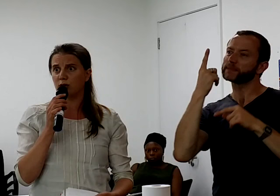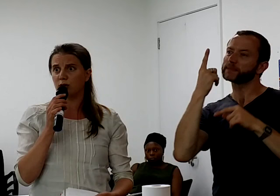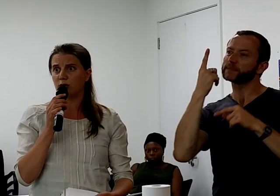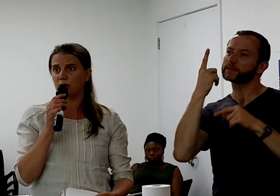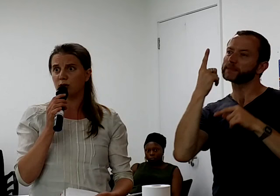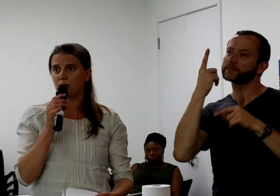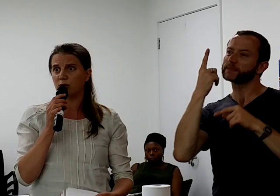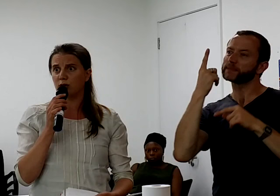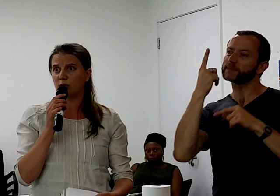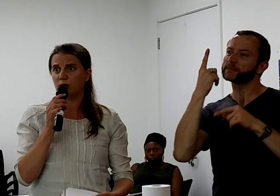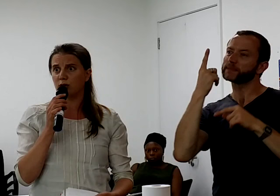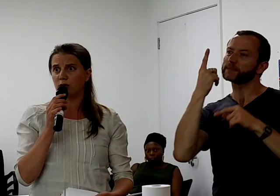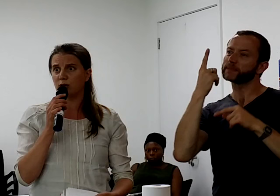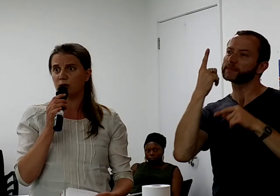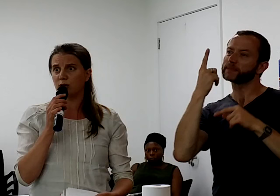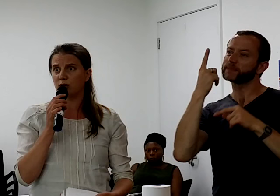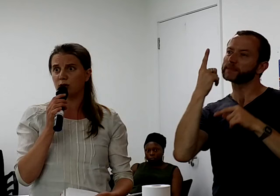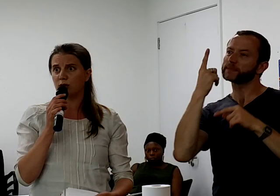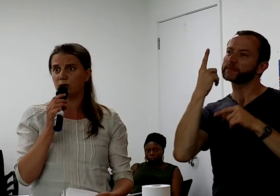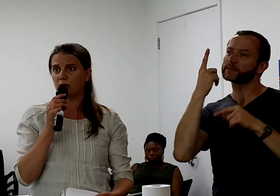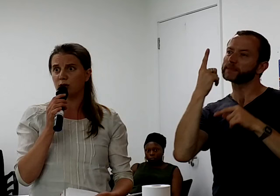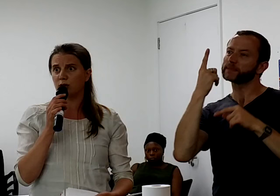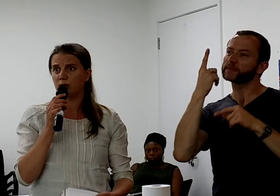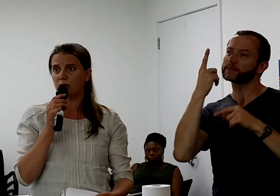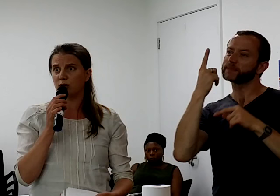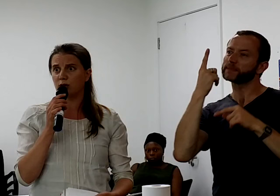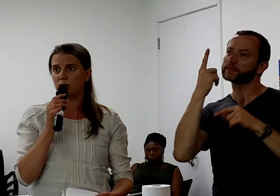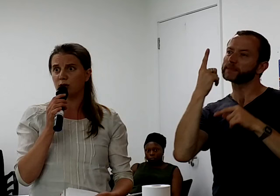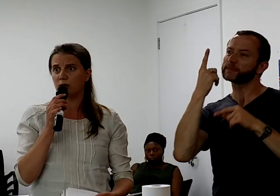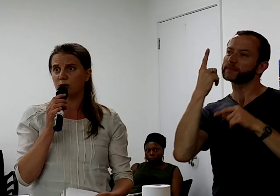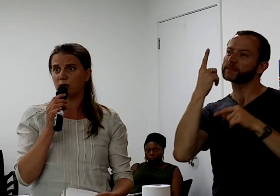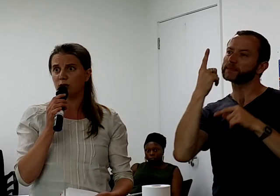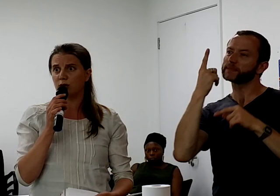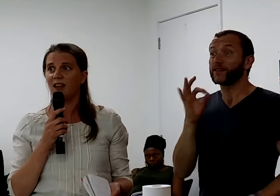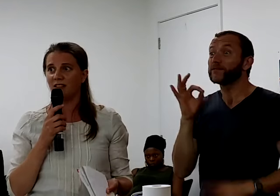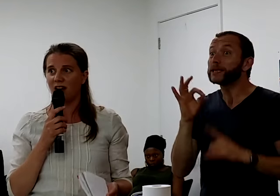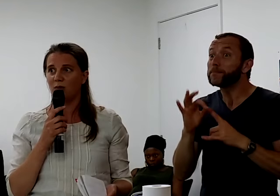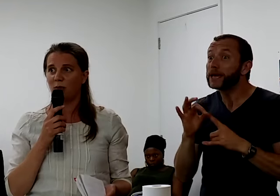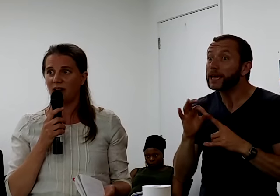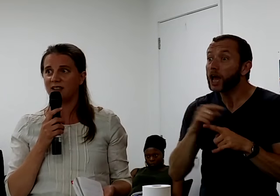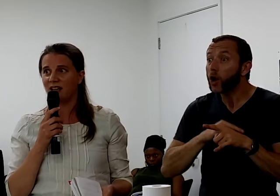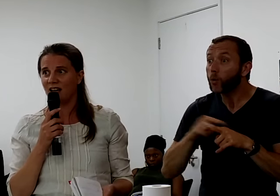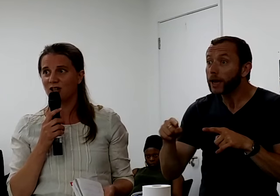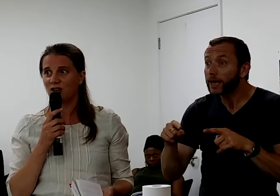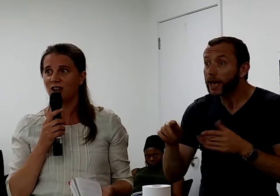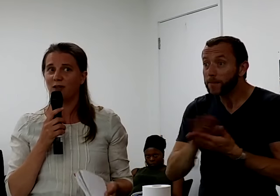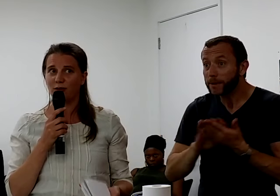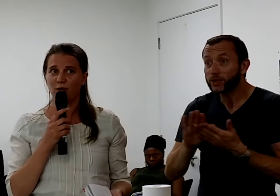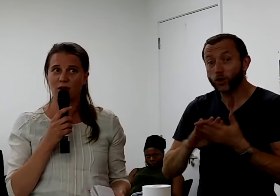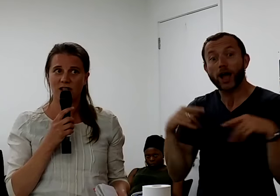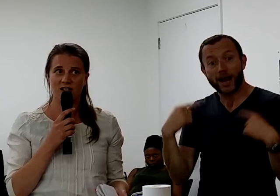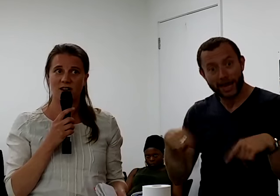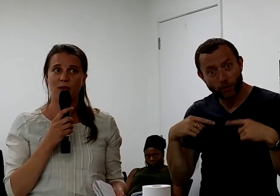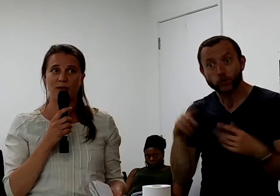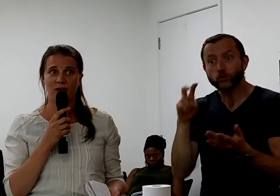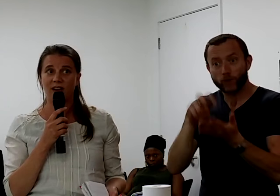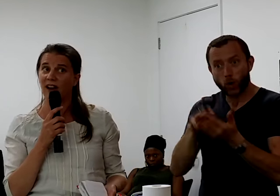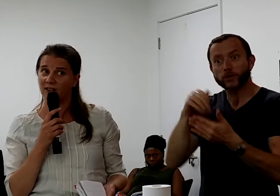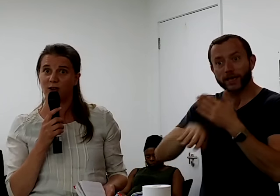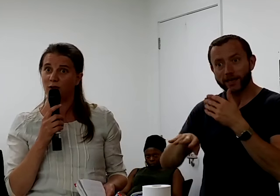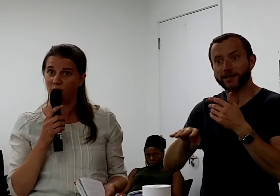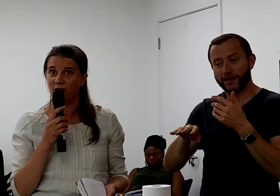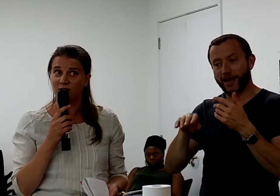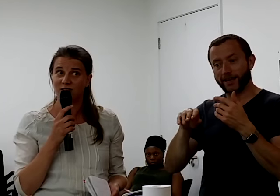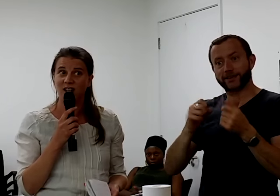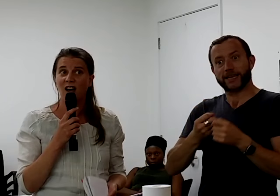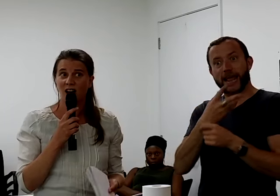a union, it's 50p a week, so you can actually win the Labour Party election if you register before